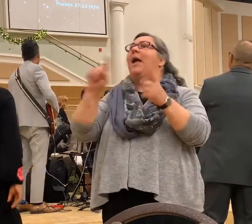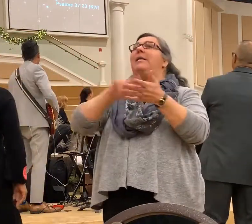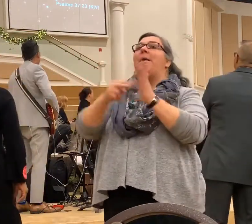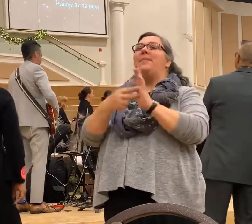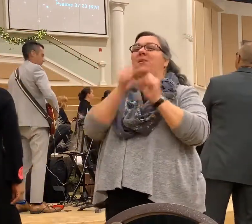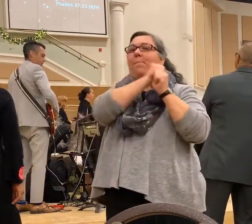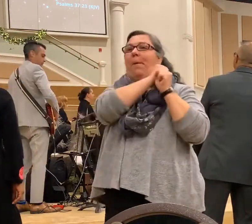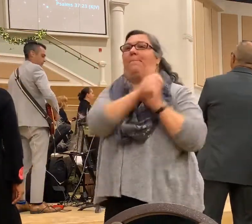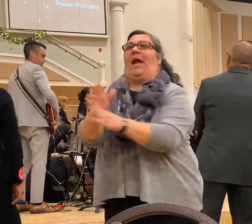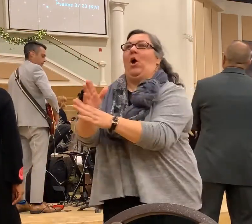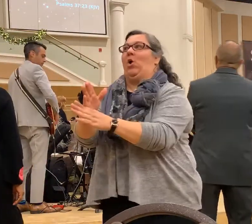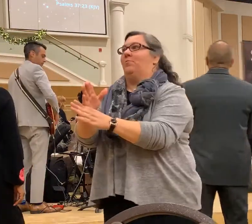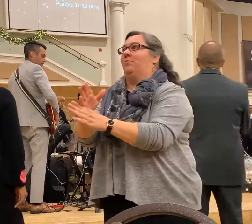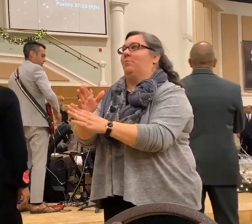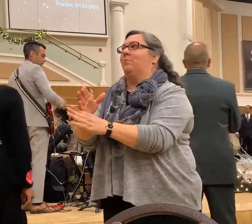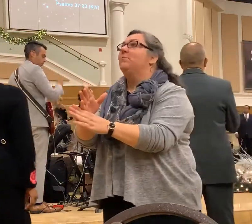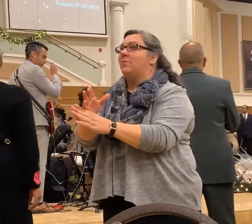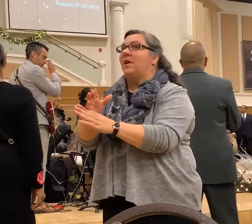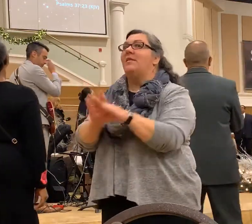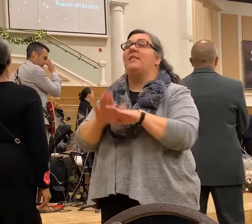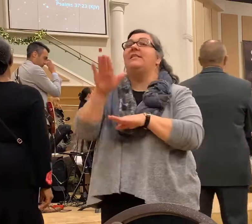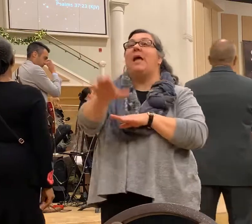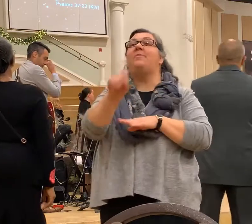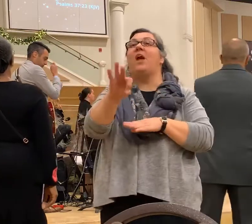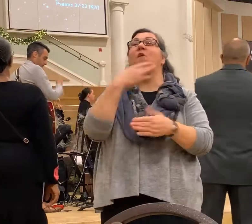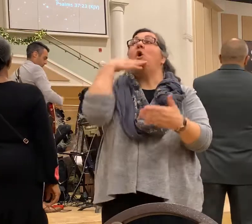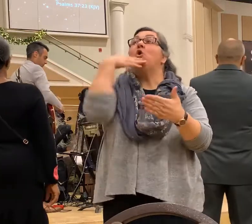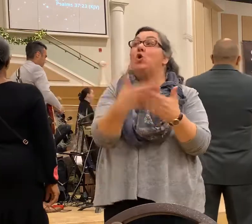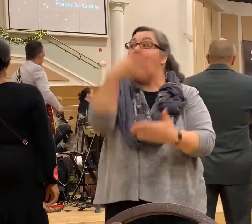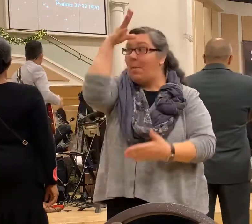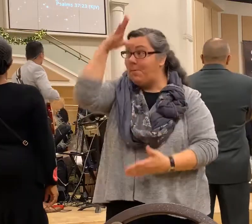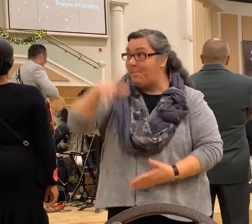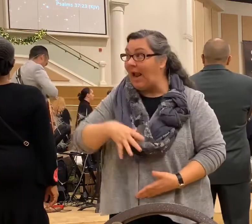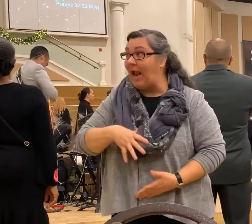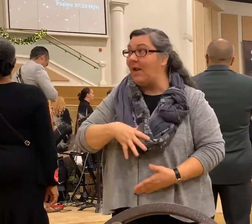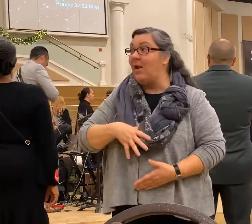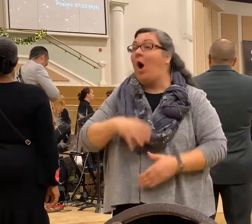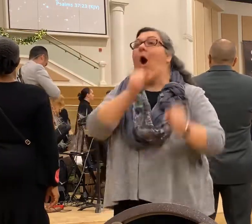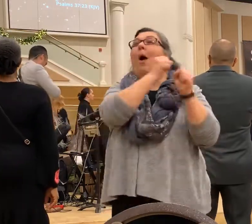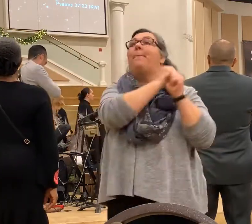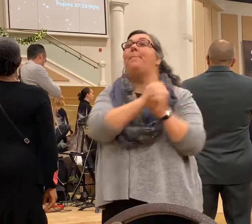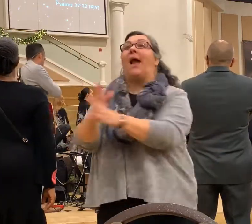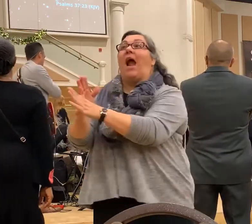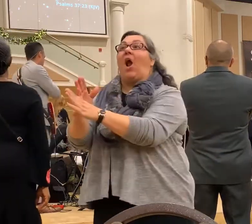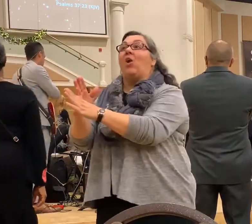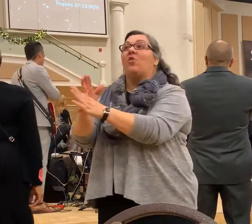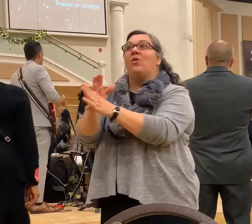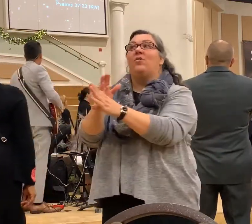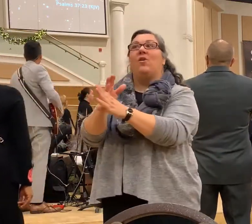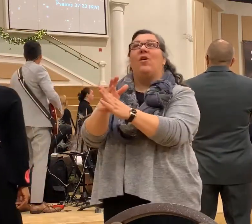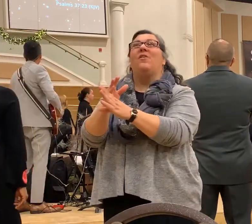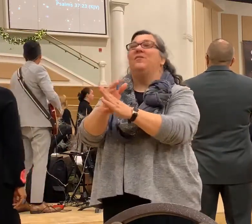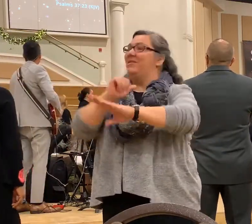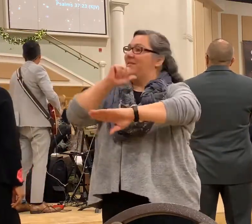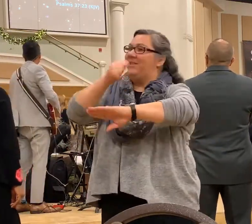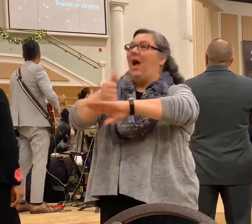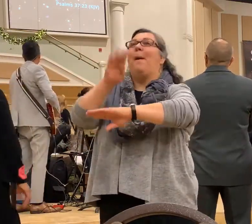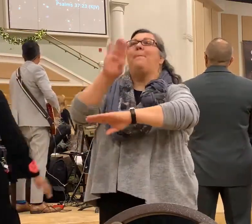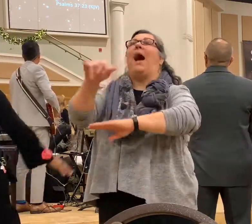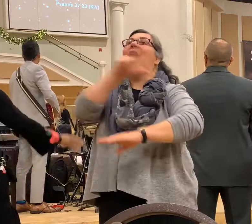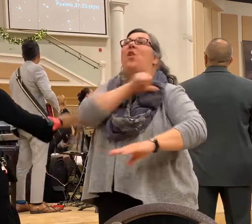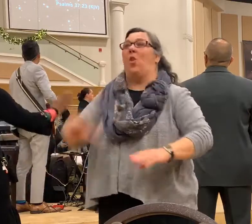or prepared. The steps of a good man are prepared, ordered by the